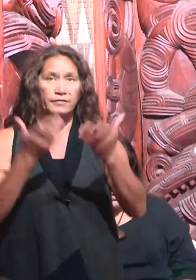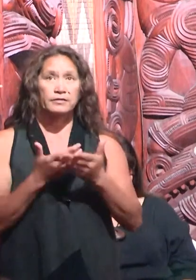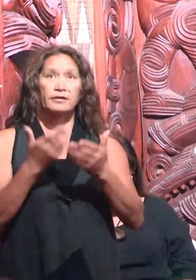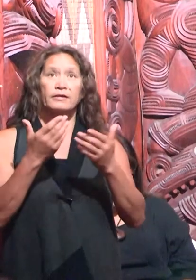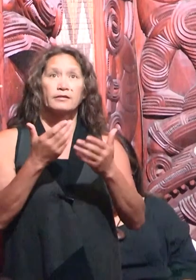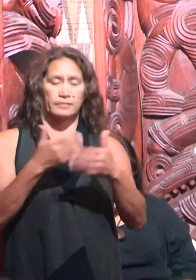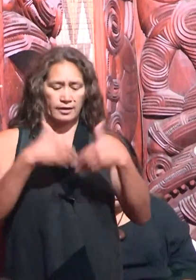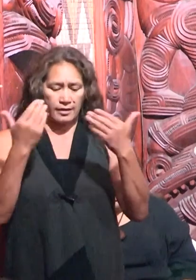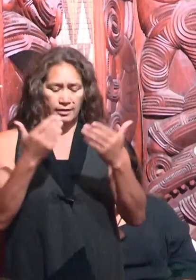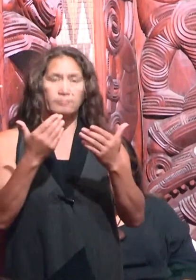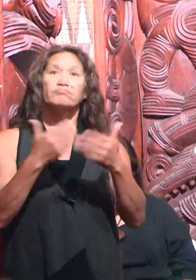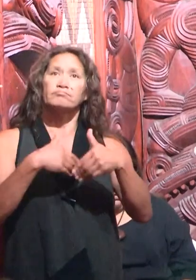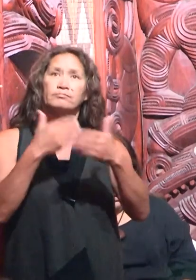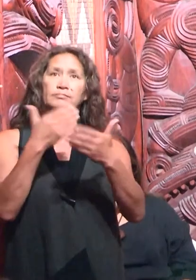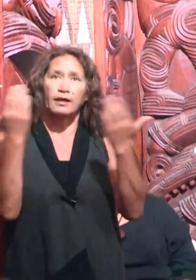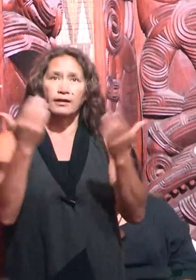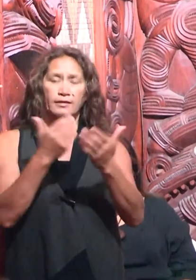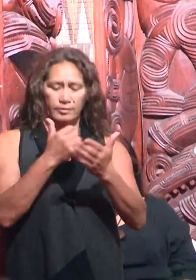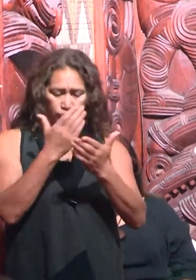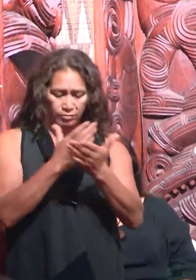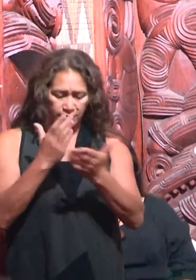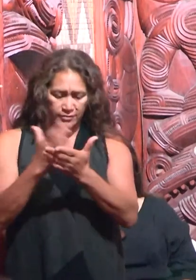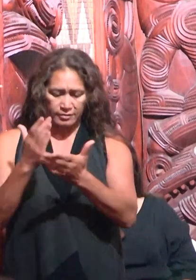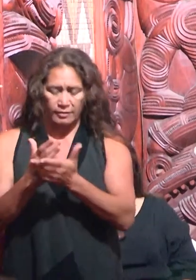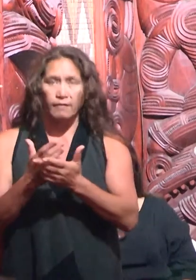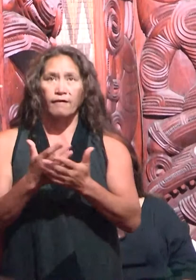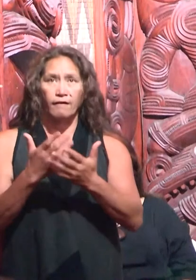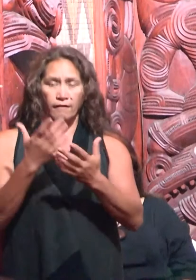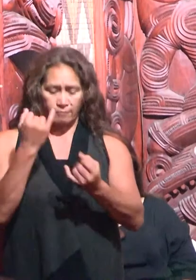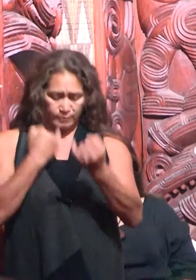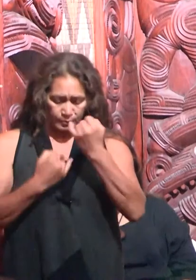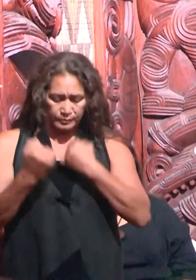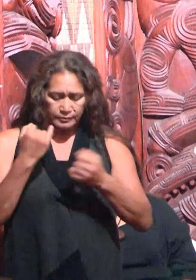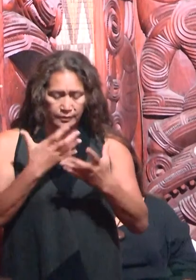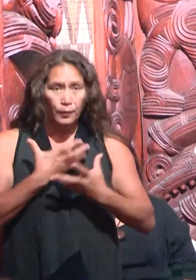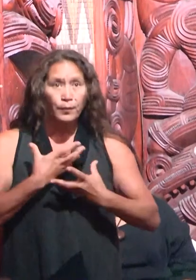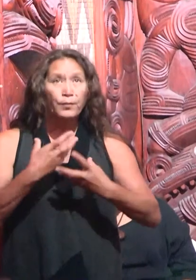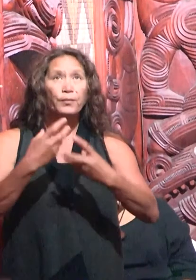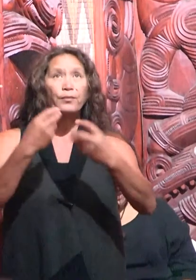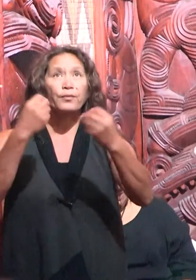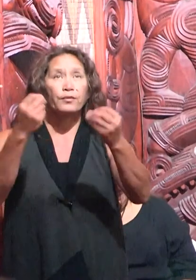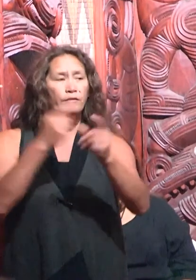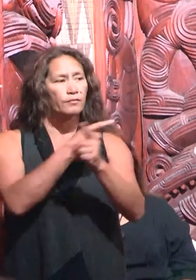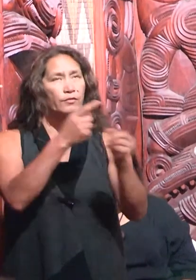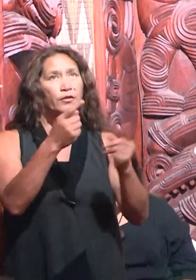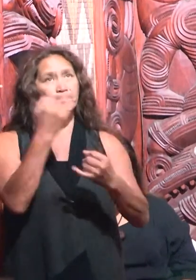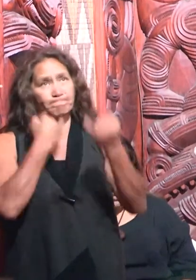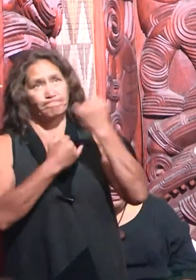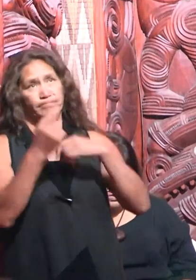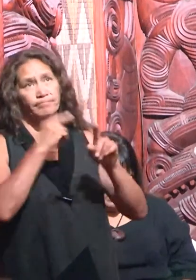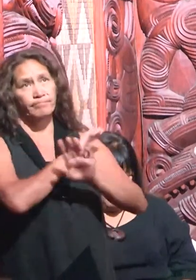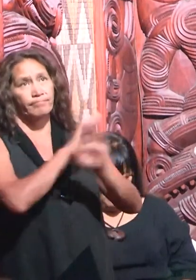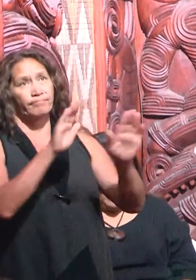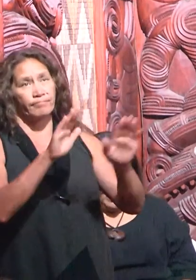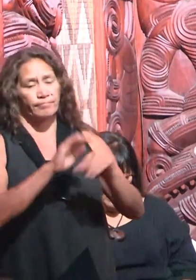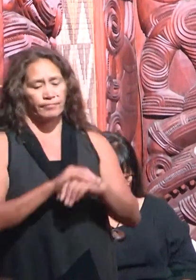Forgive us our sins, daily bread. Forgive us our sins as we forgive those who sin against us. Save us